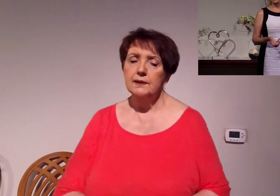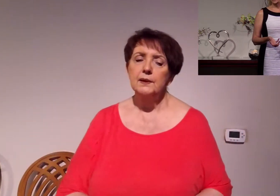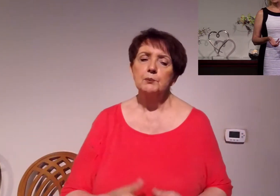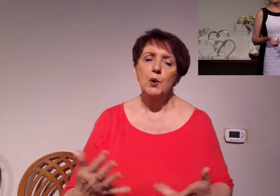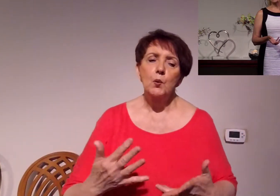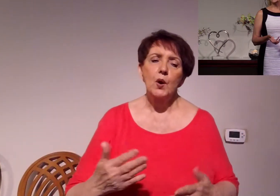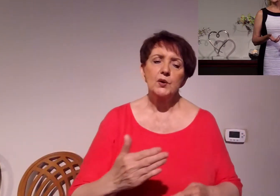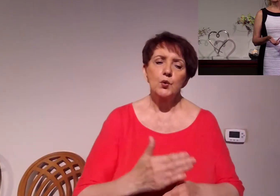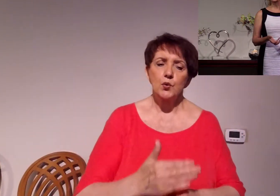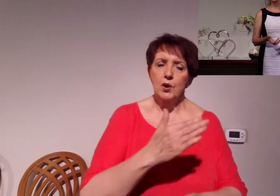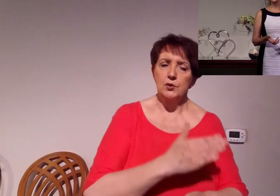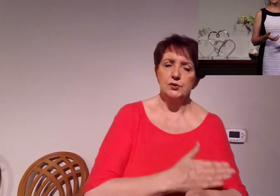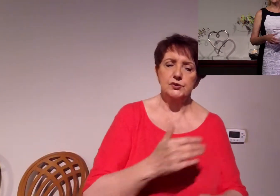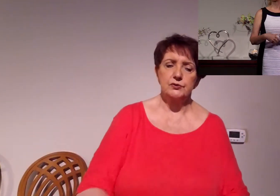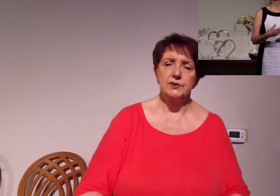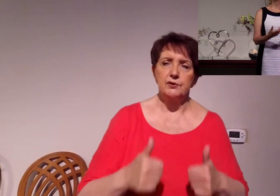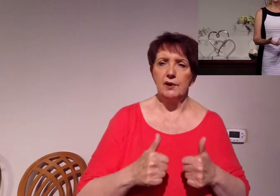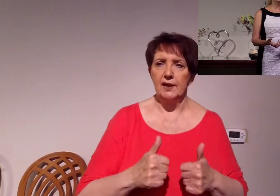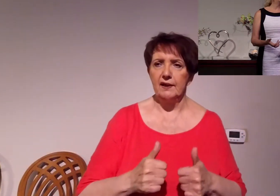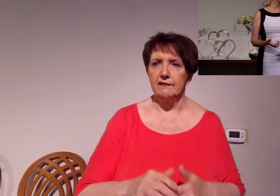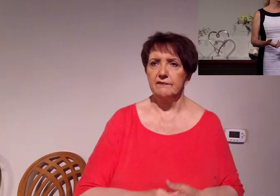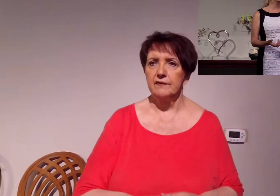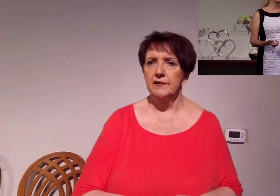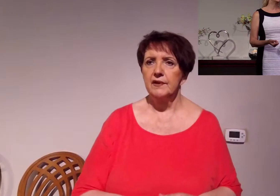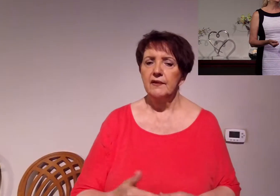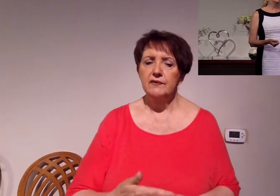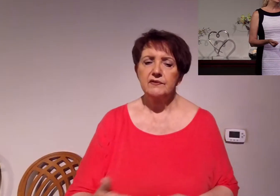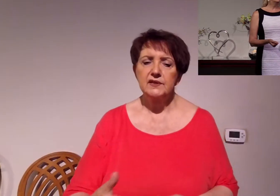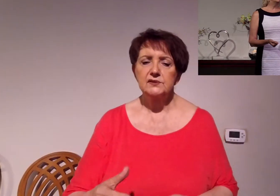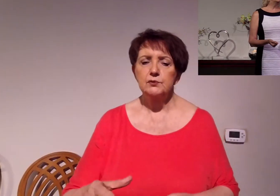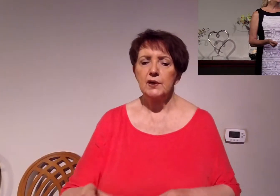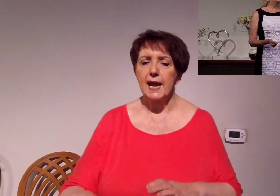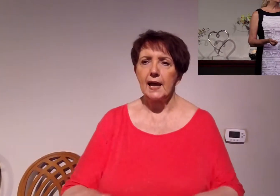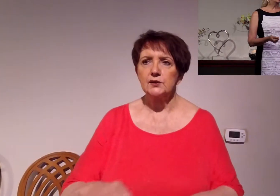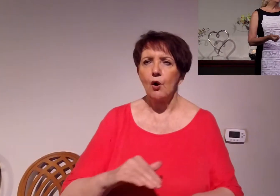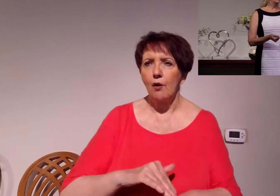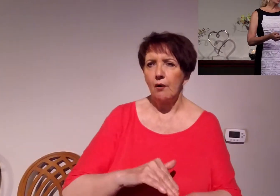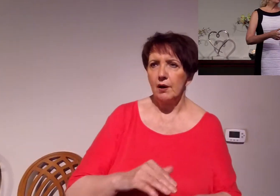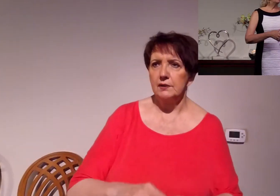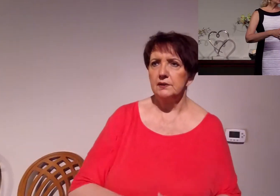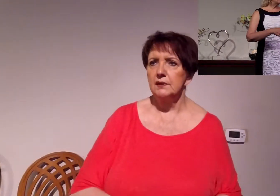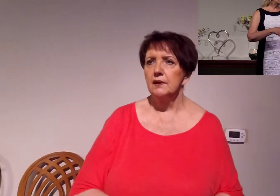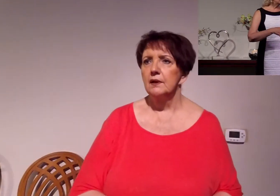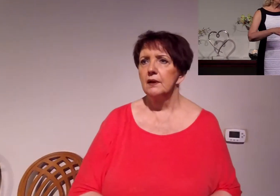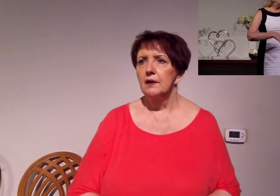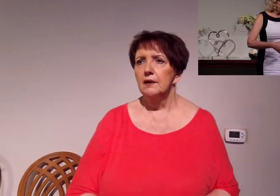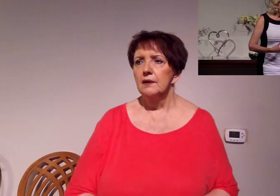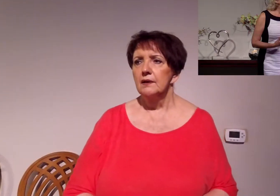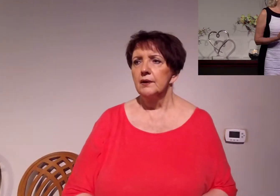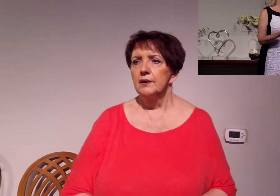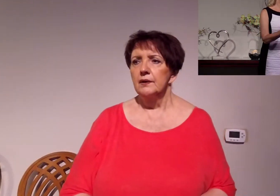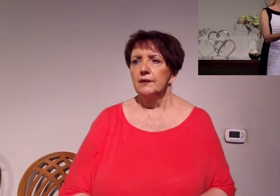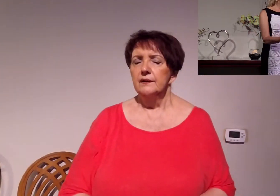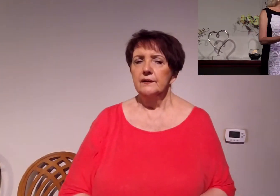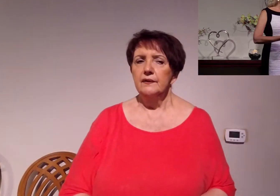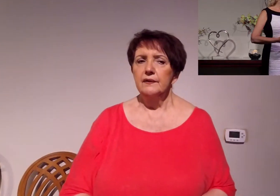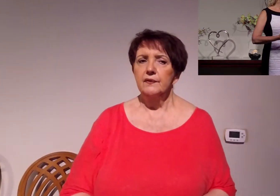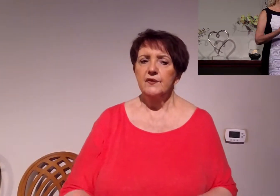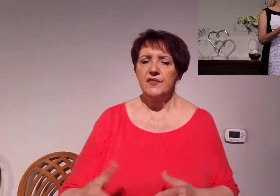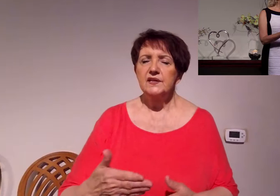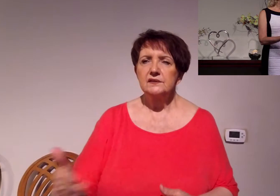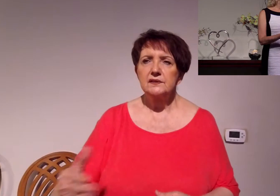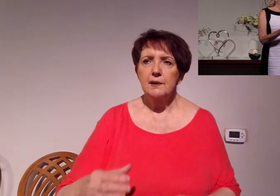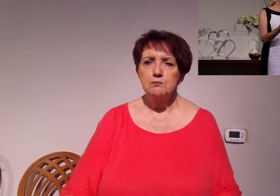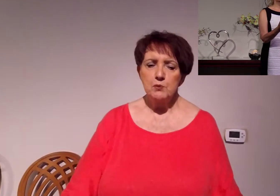lives, and the things that we would act on, and the things that we would that move us, whether